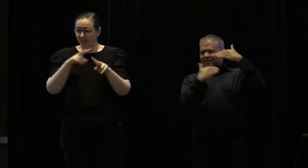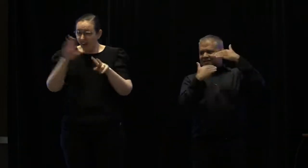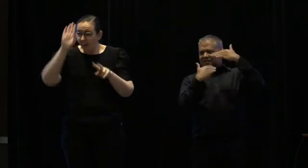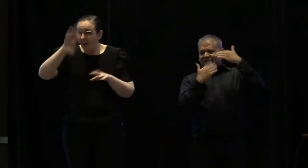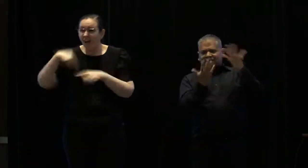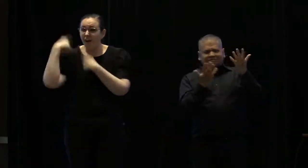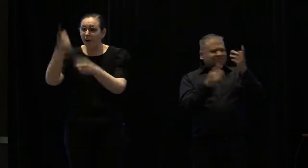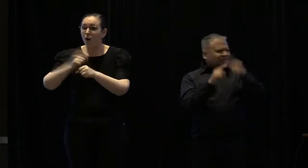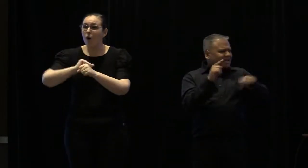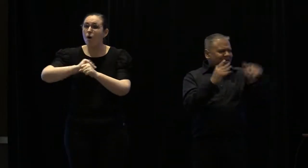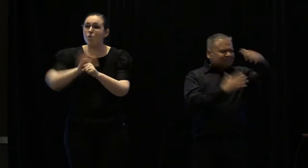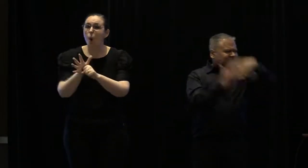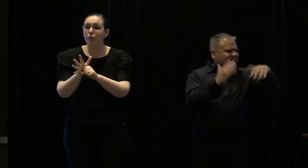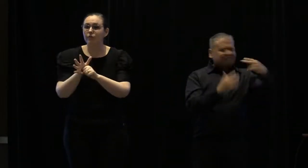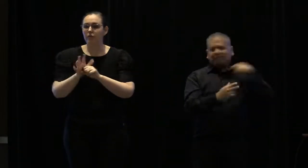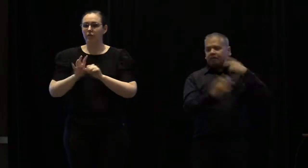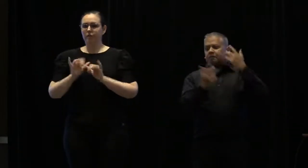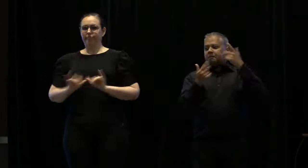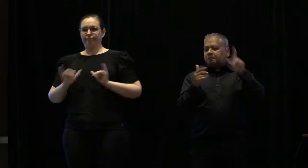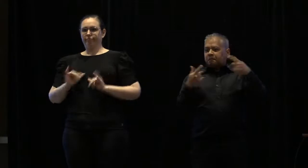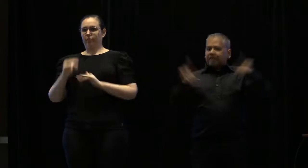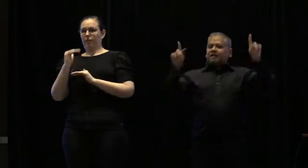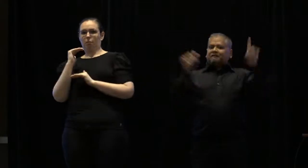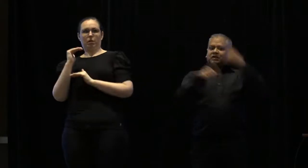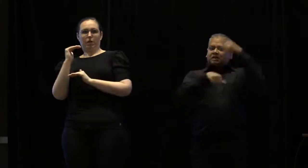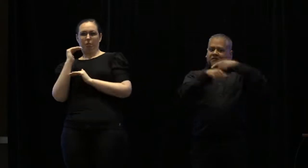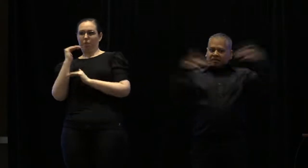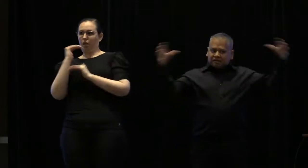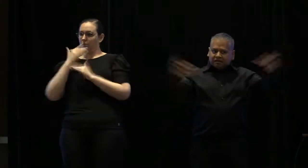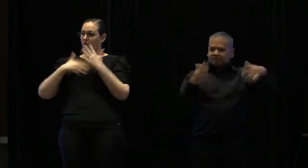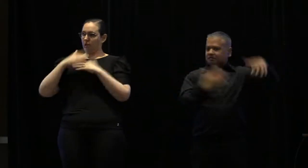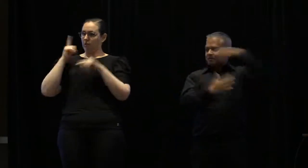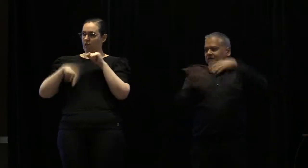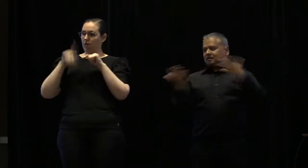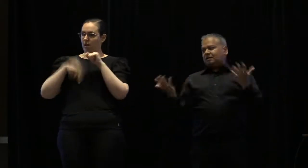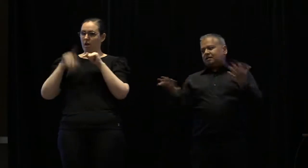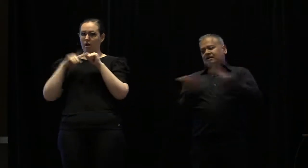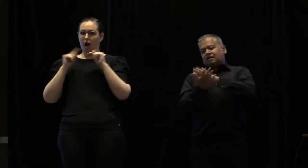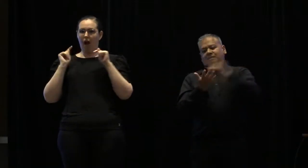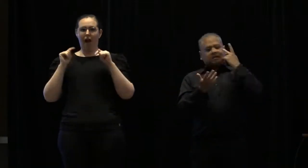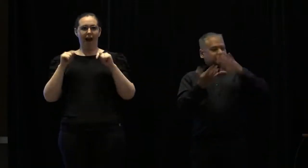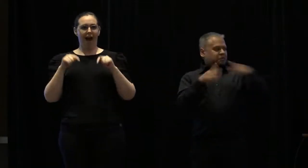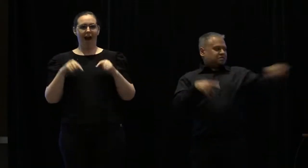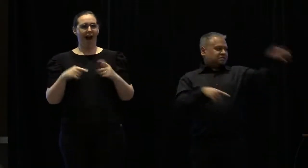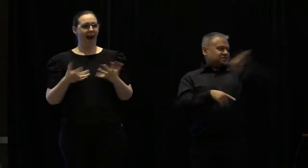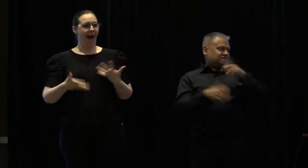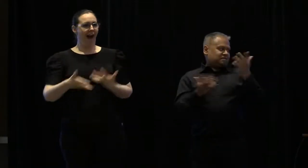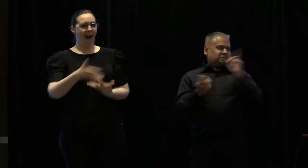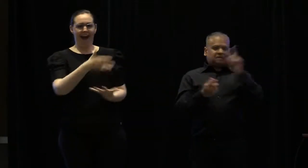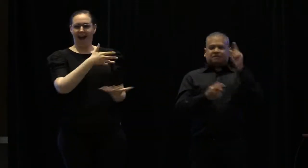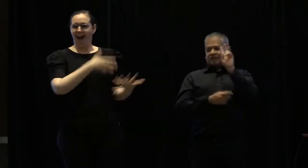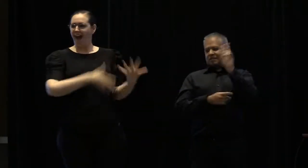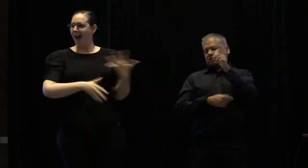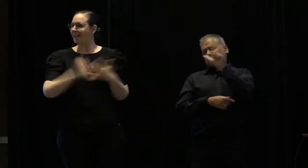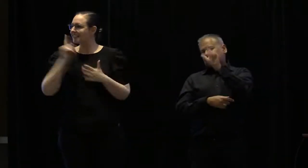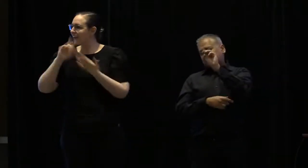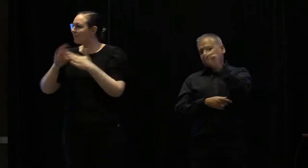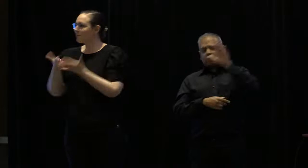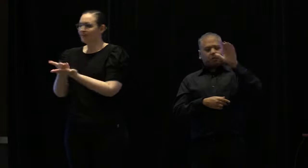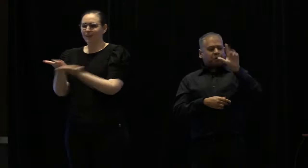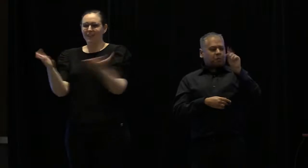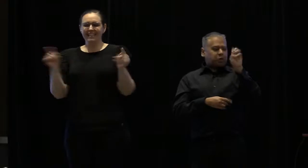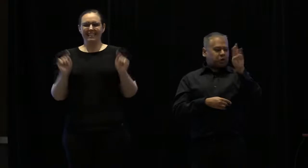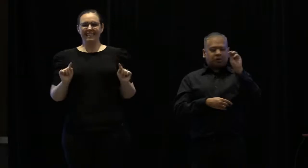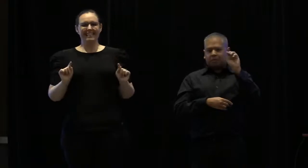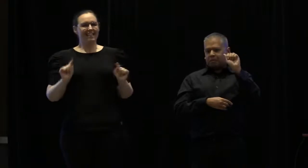But not only that, we've had so many restrictions during COVID, and so to now be able to get together